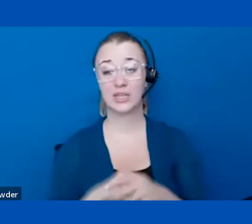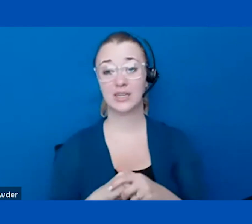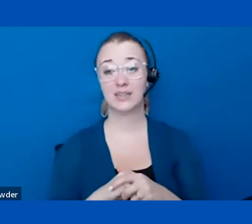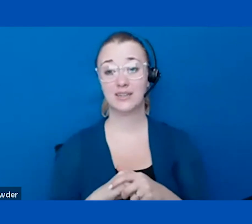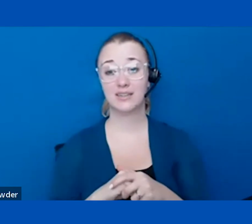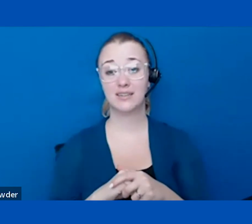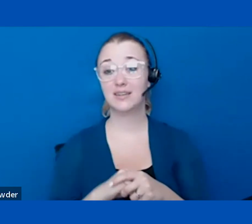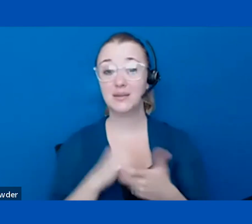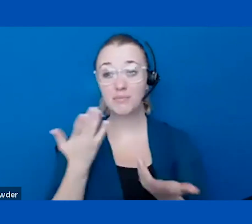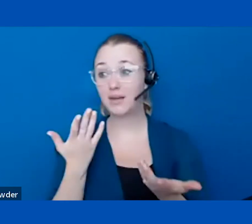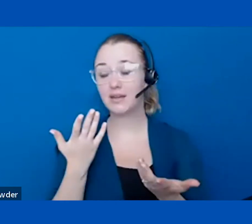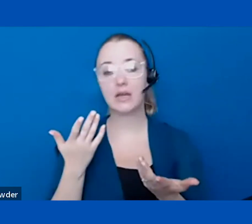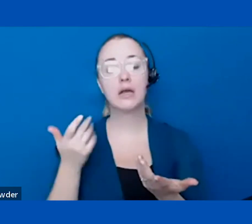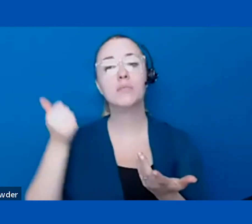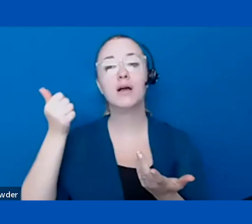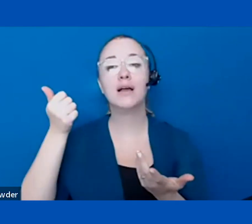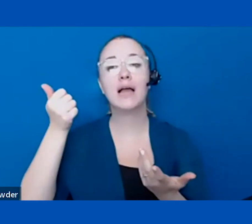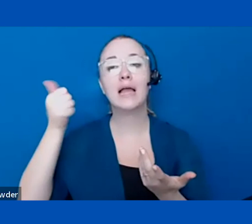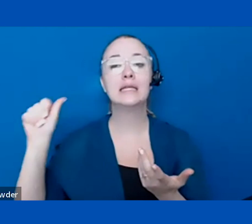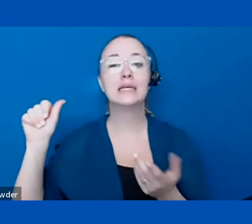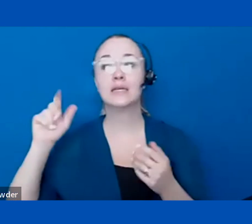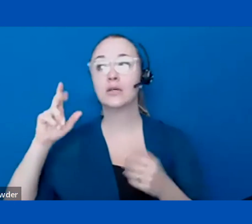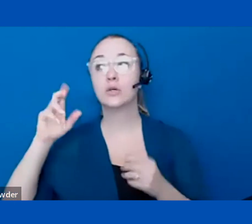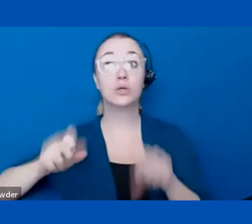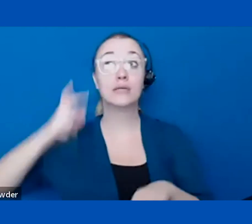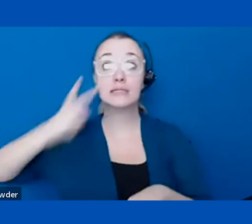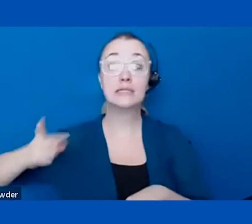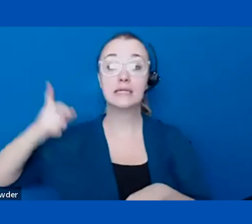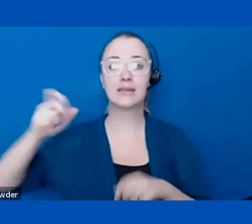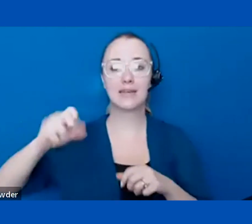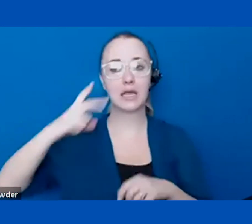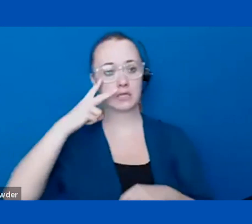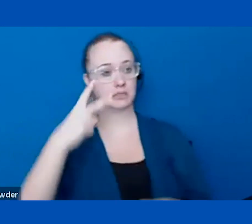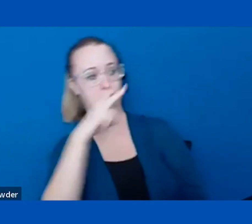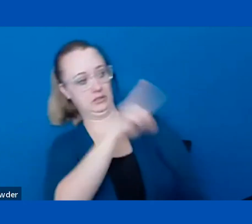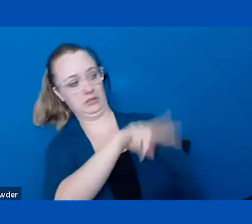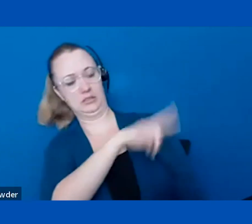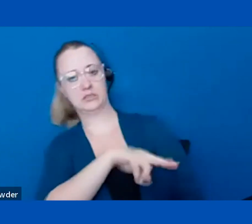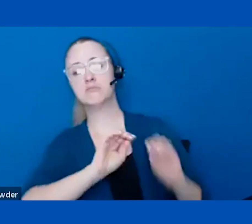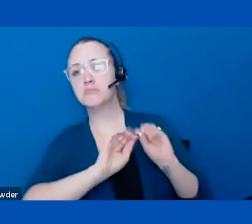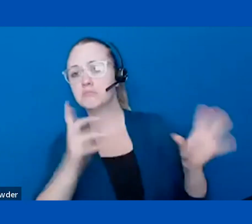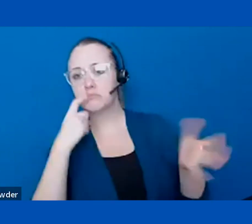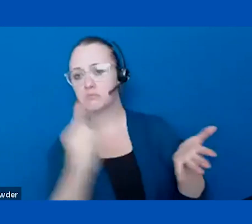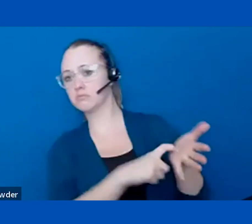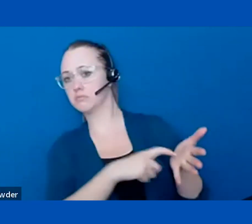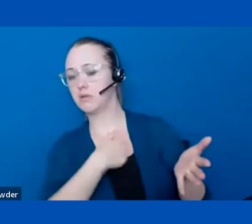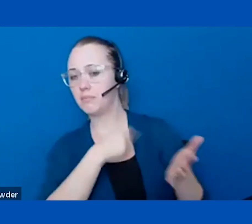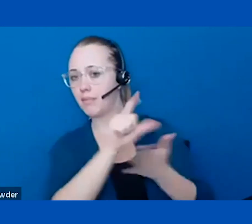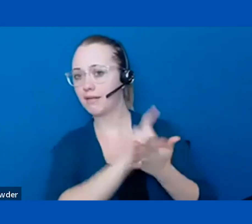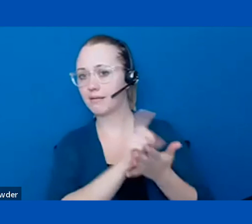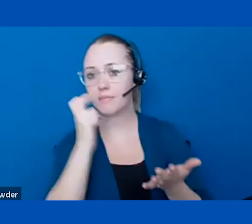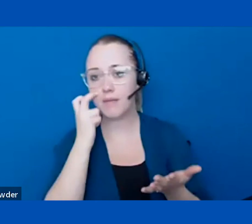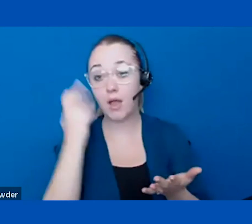sighted person could still technically see a part of me and see that I'm legally blind because one of my eyes